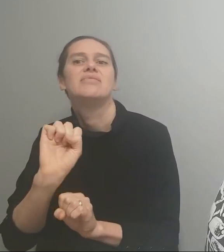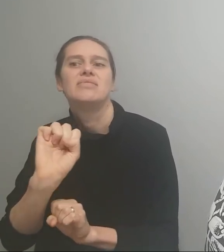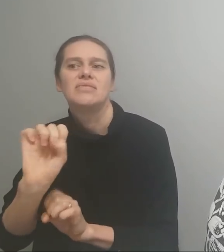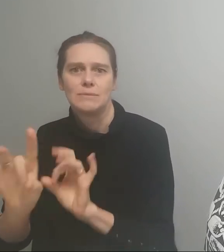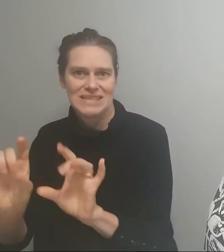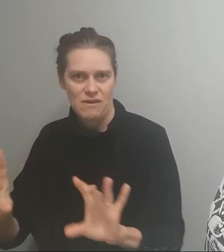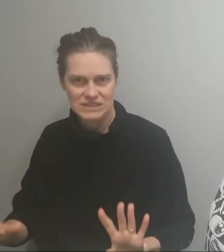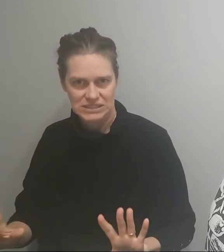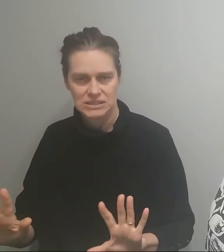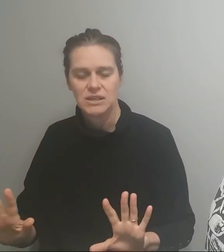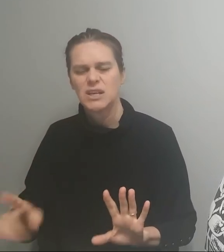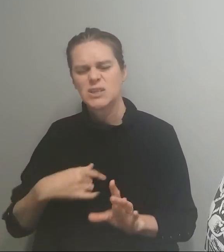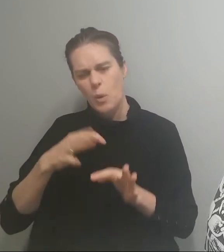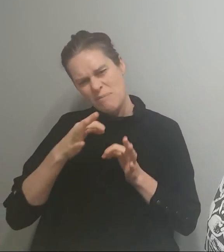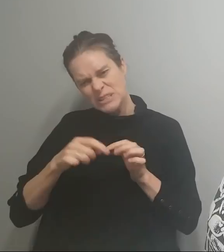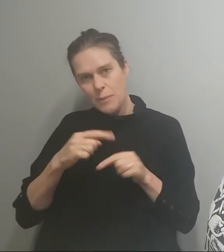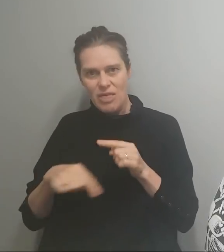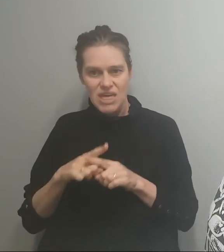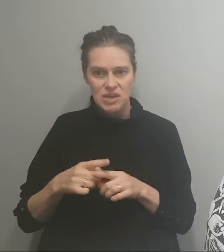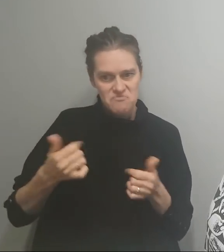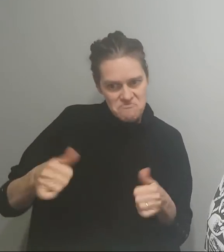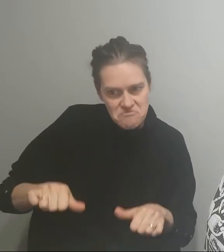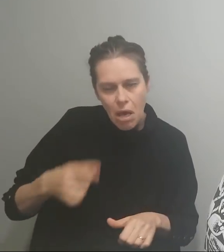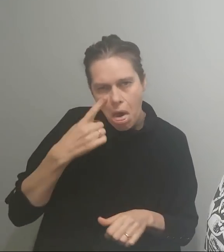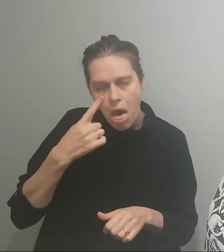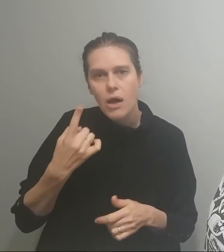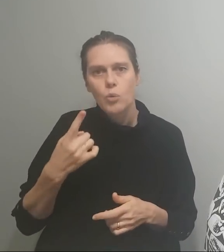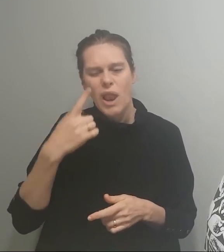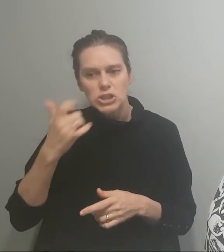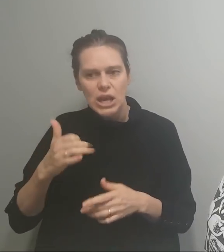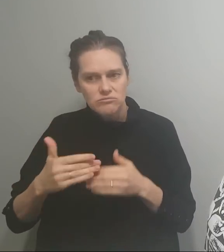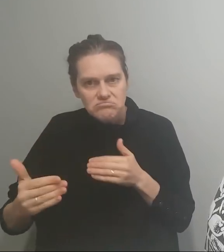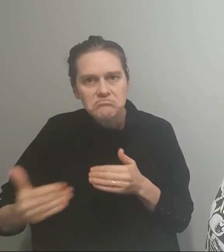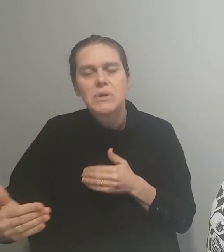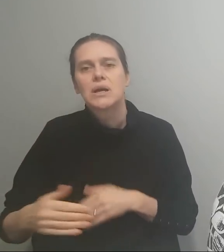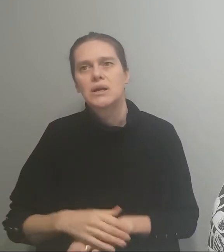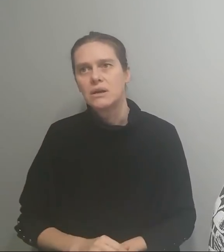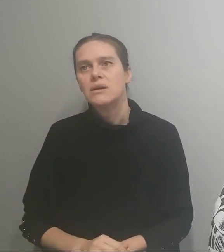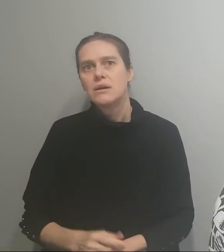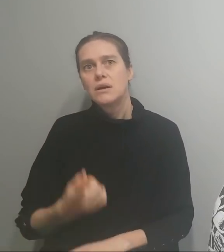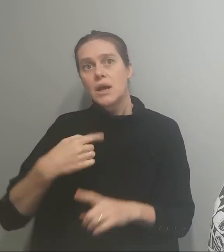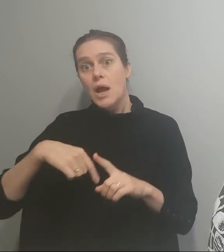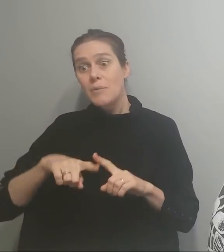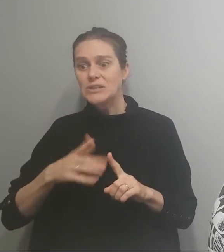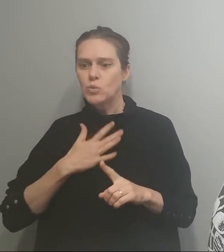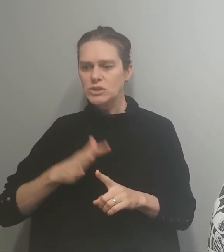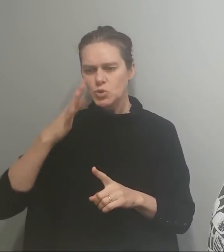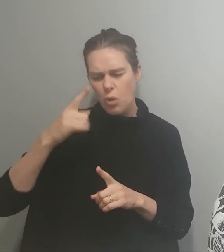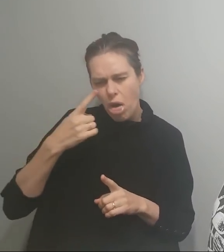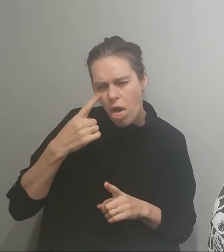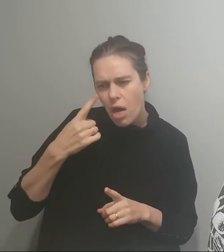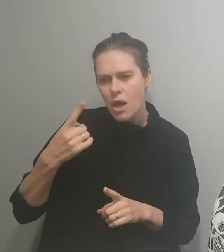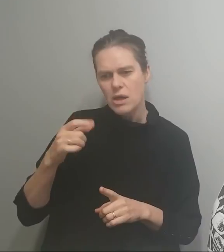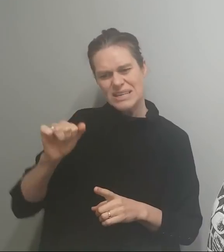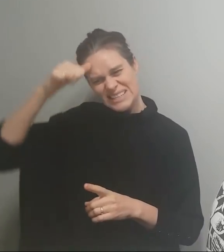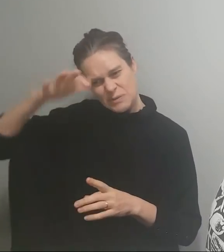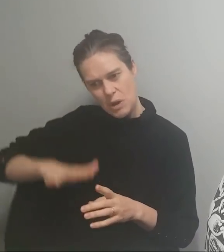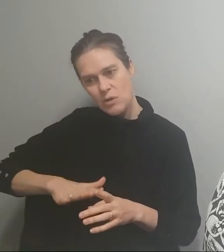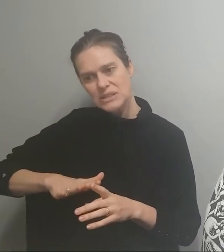measuring. Other things we'll be looking at measuring is in terms of the experience of disabled people and whānau in the new